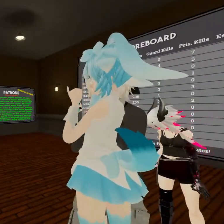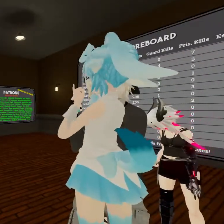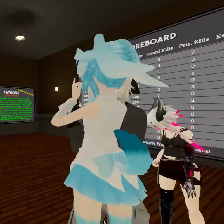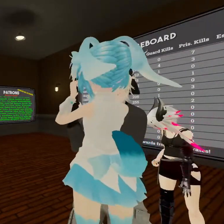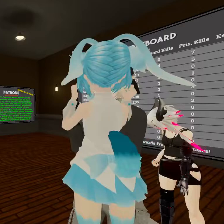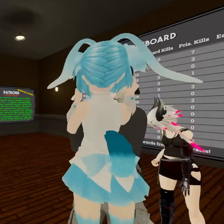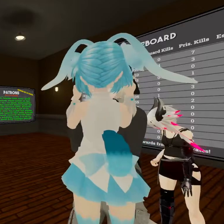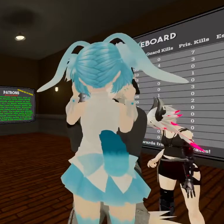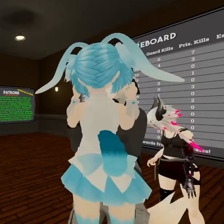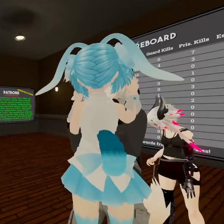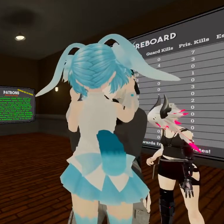Dude, you were dead.